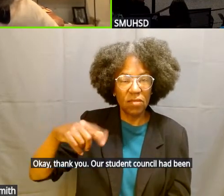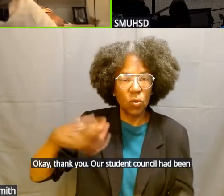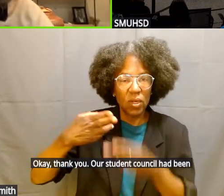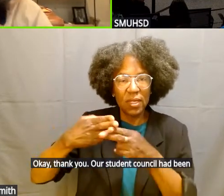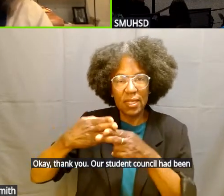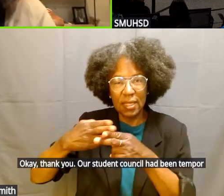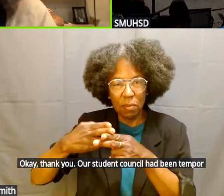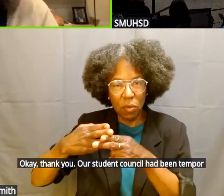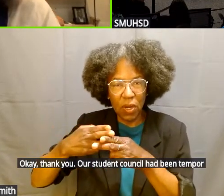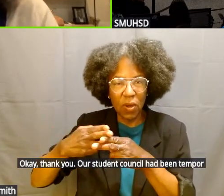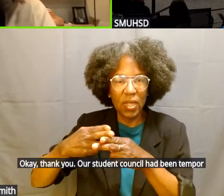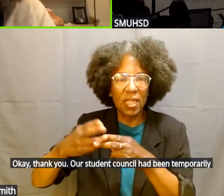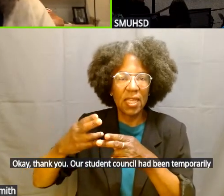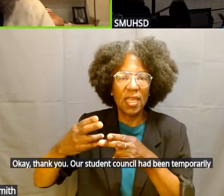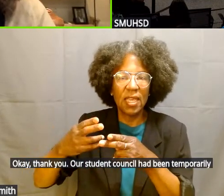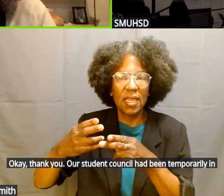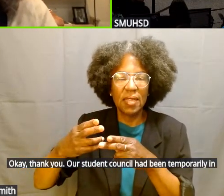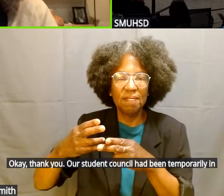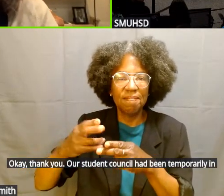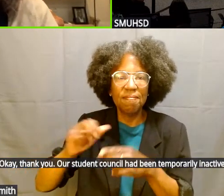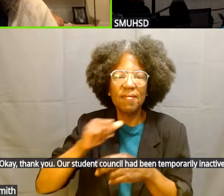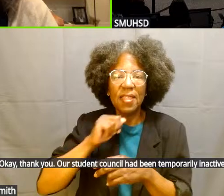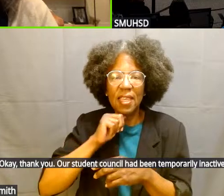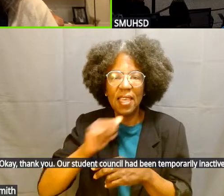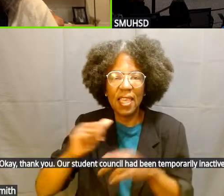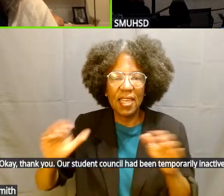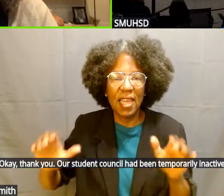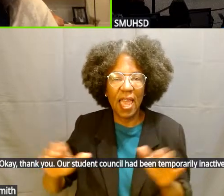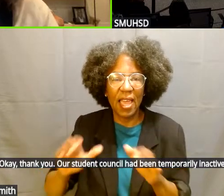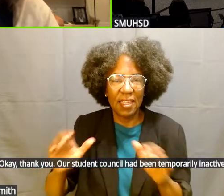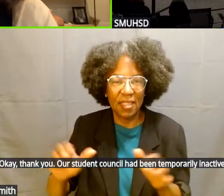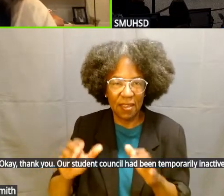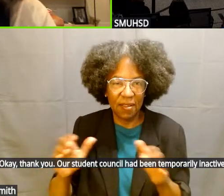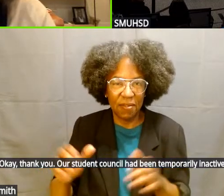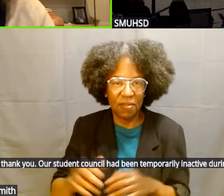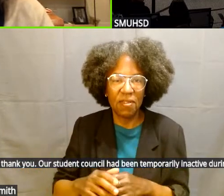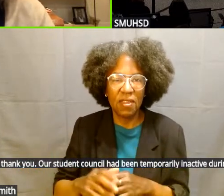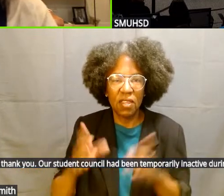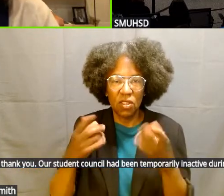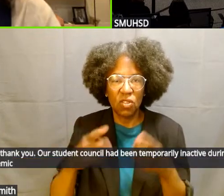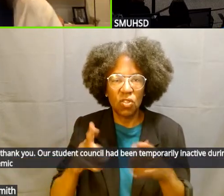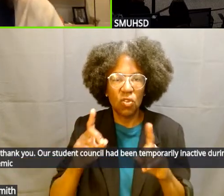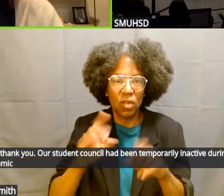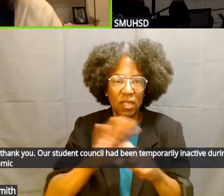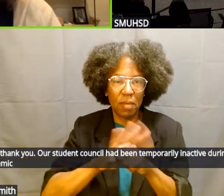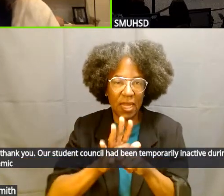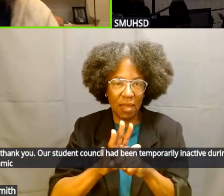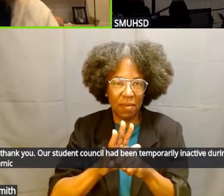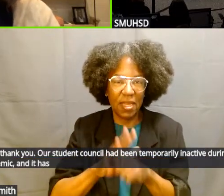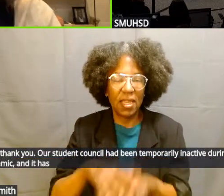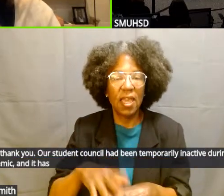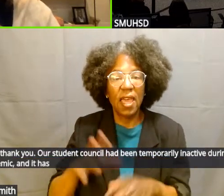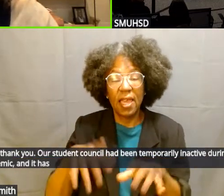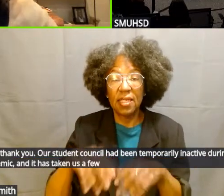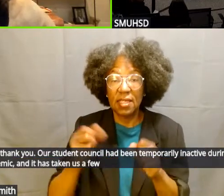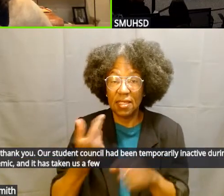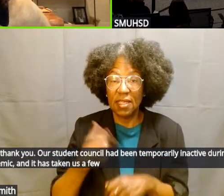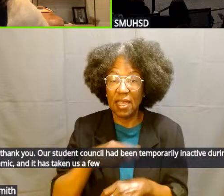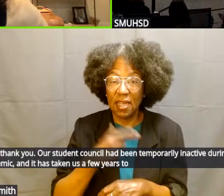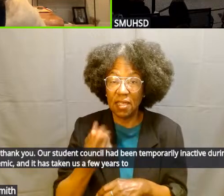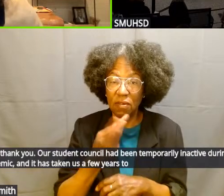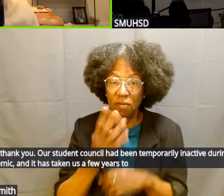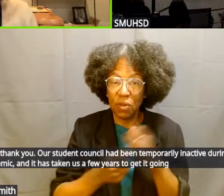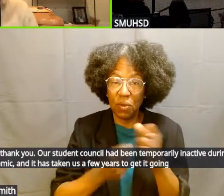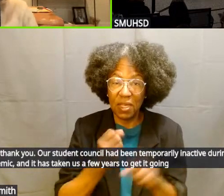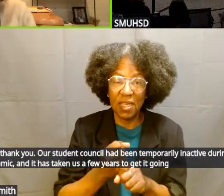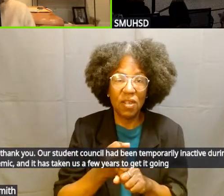temporarily inactive during the pandemic, and it has taken us a few years to get it going again.